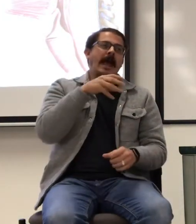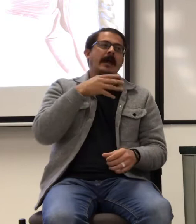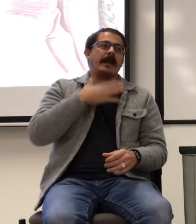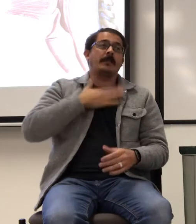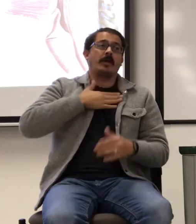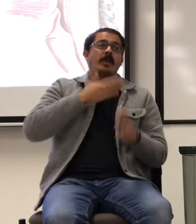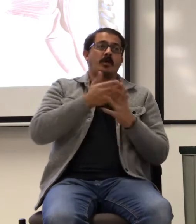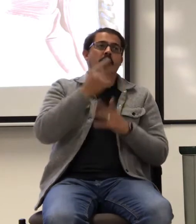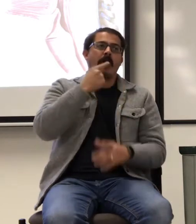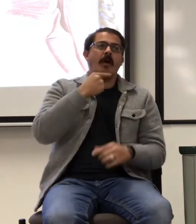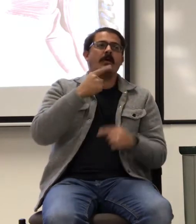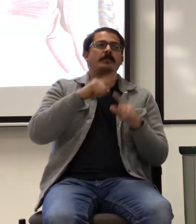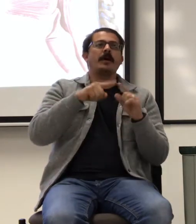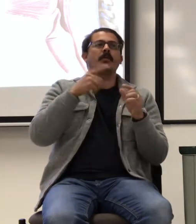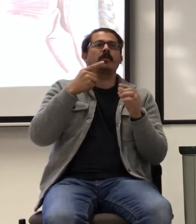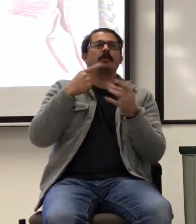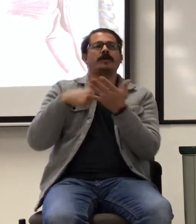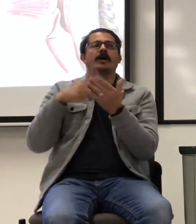We say